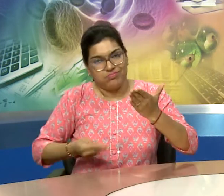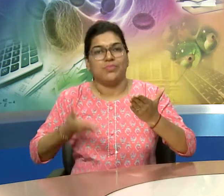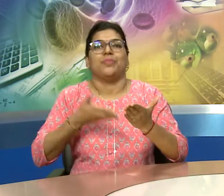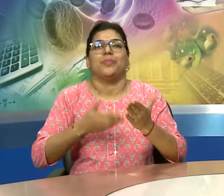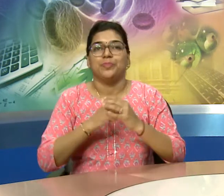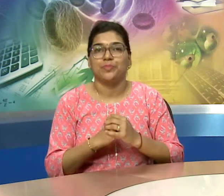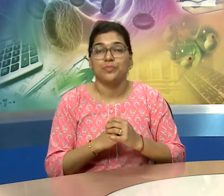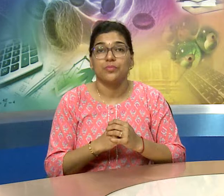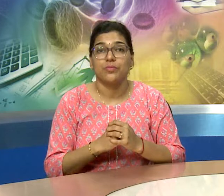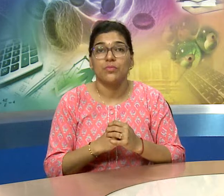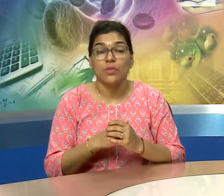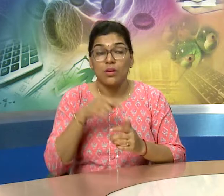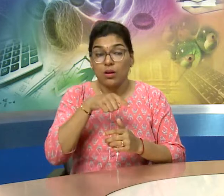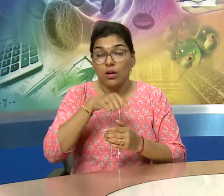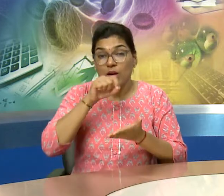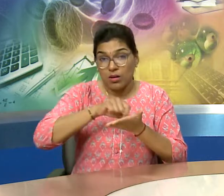So, the poet has written this poem,